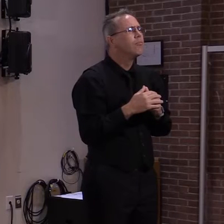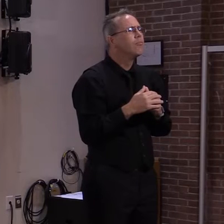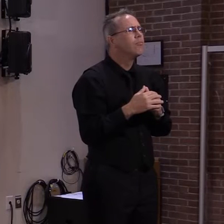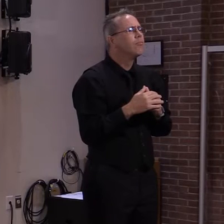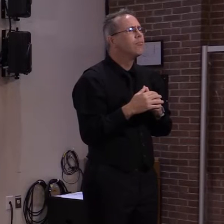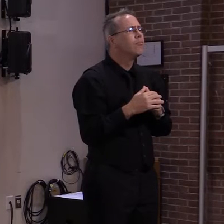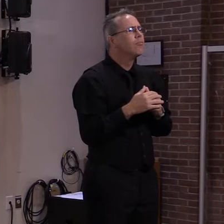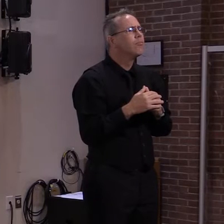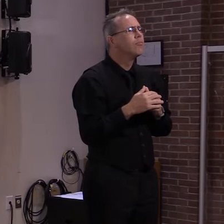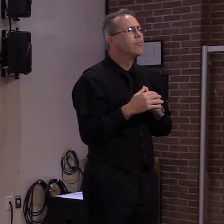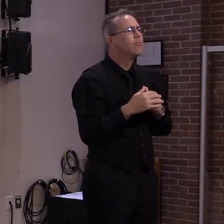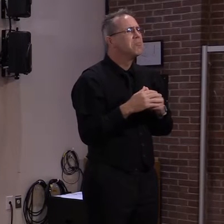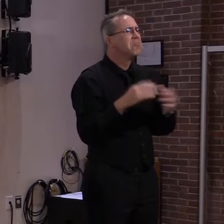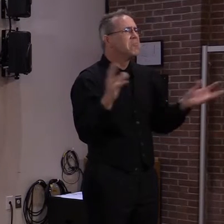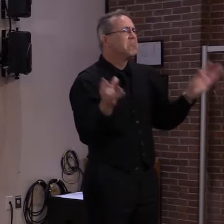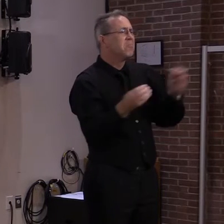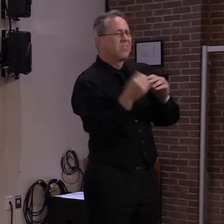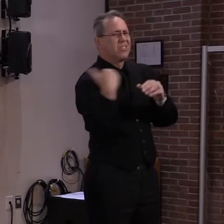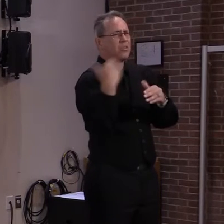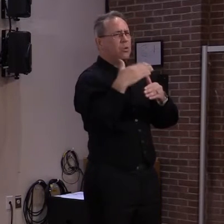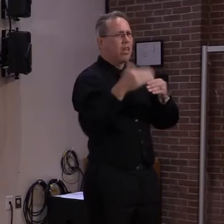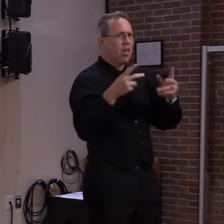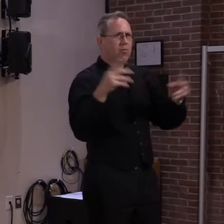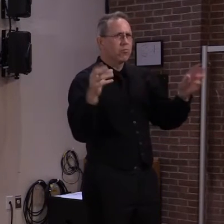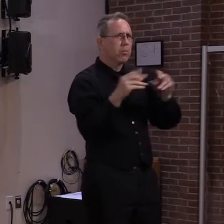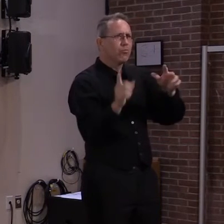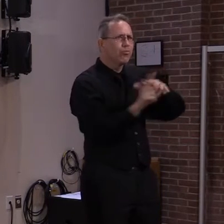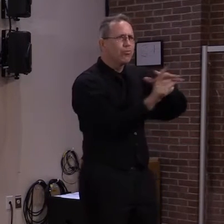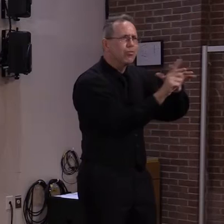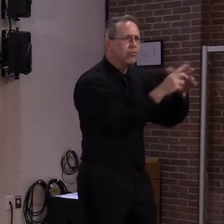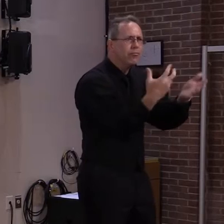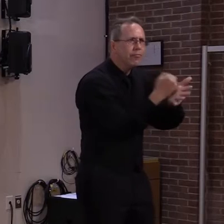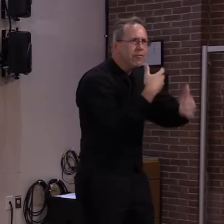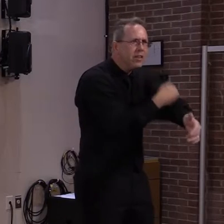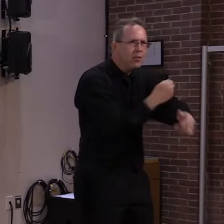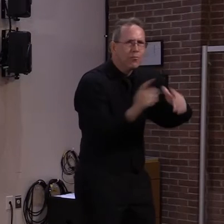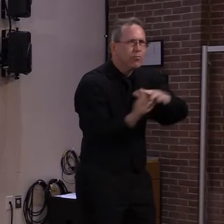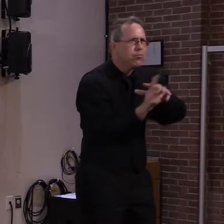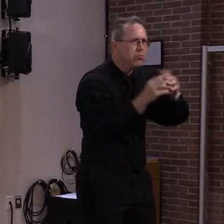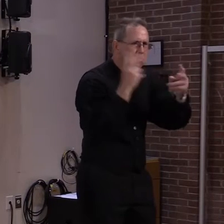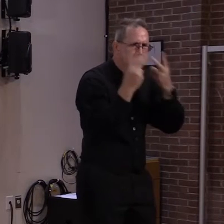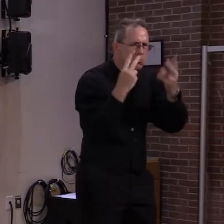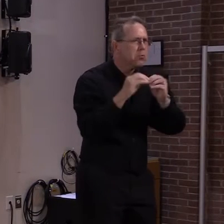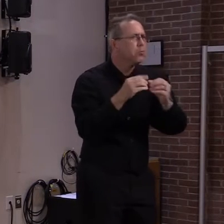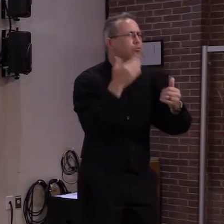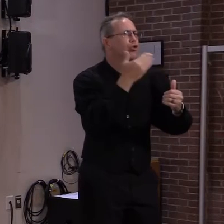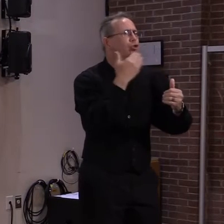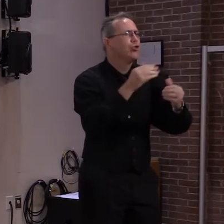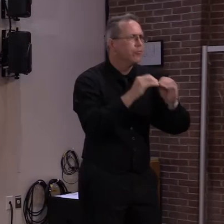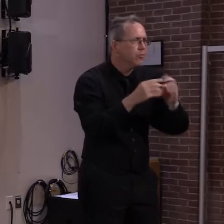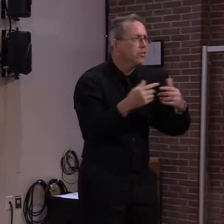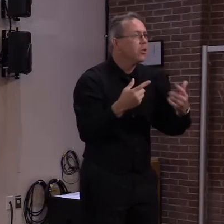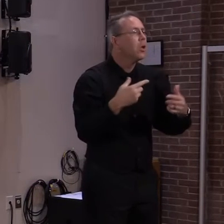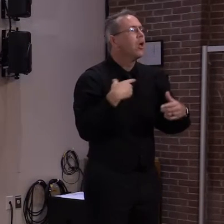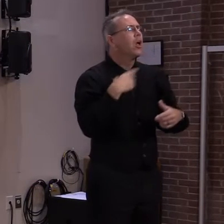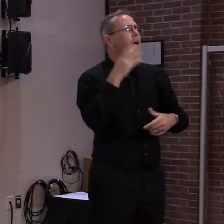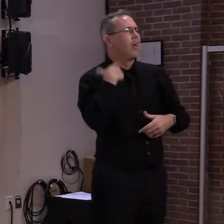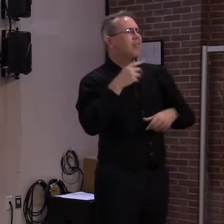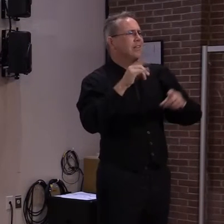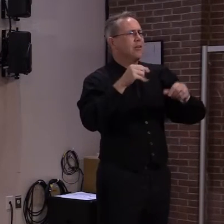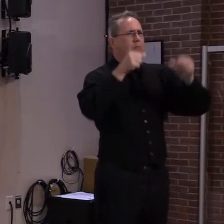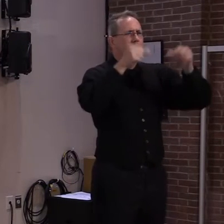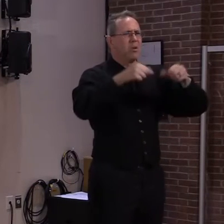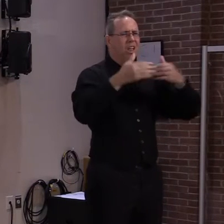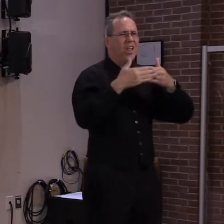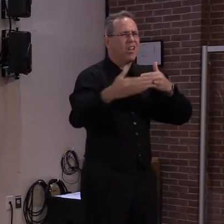numbers on the website each day, including back to reporting on weekends. I want to remind everyone that vaccines are safe